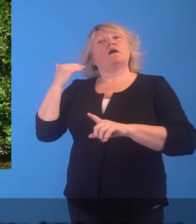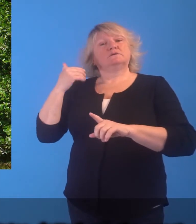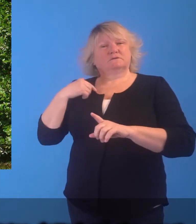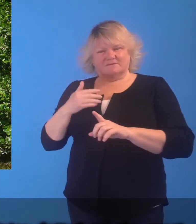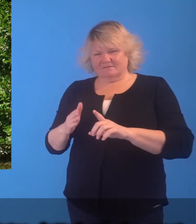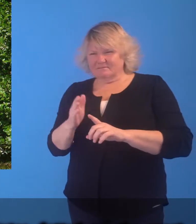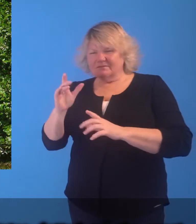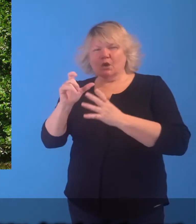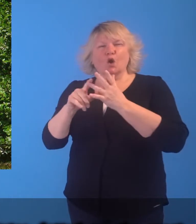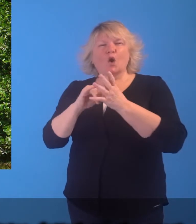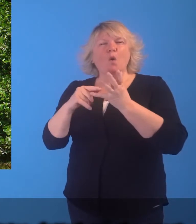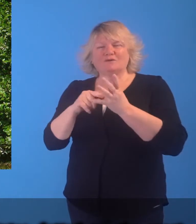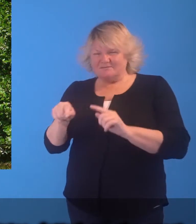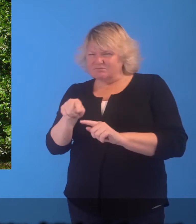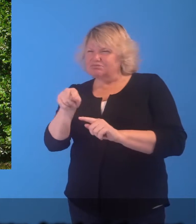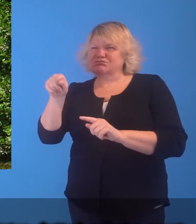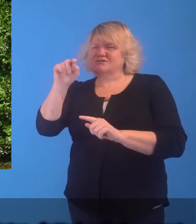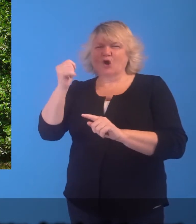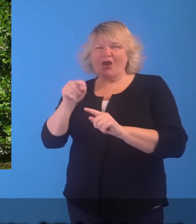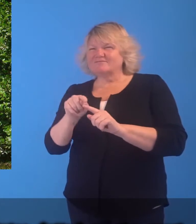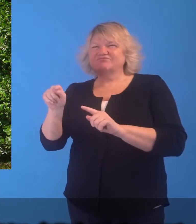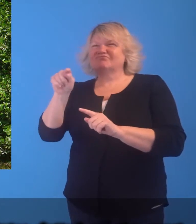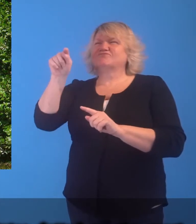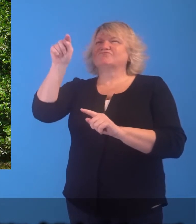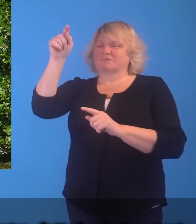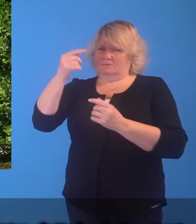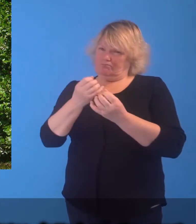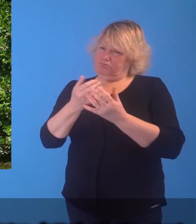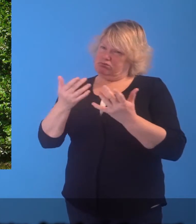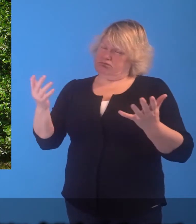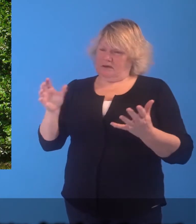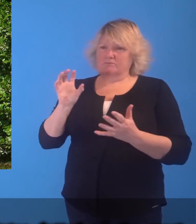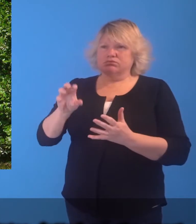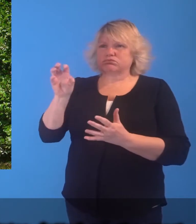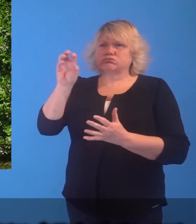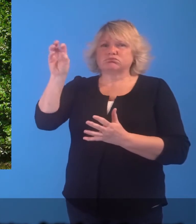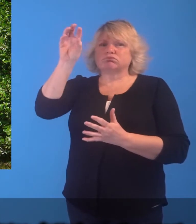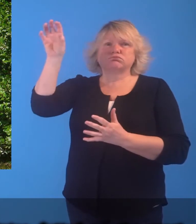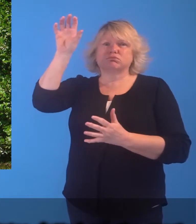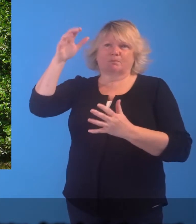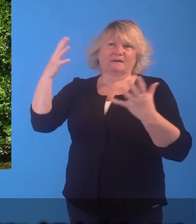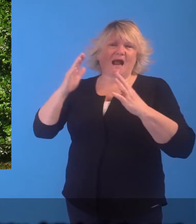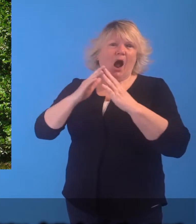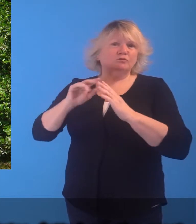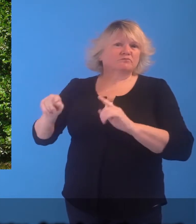In the past, there were many such estates dotted up the coast.